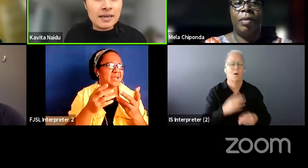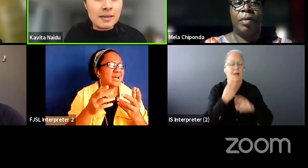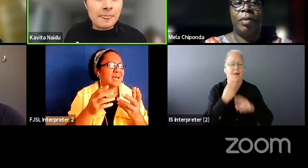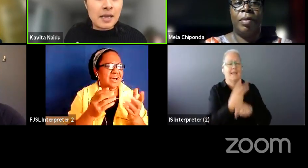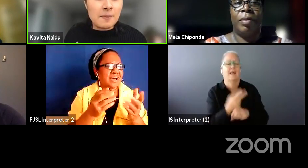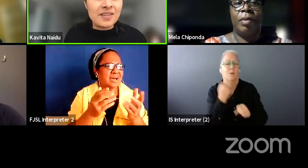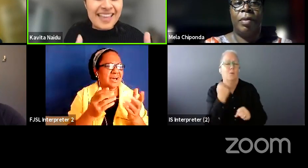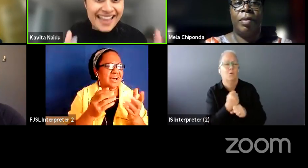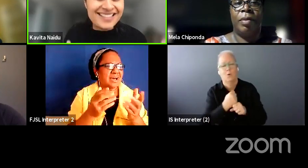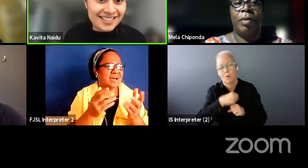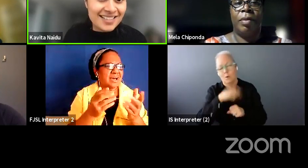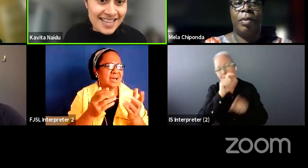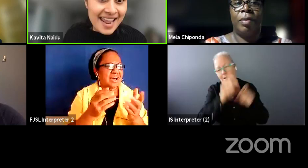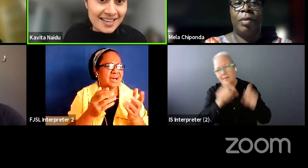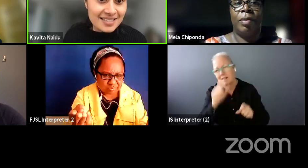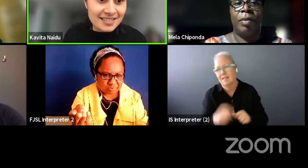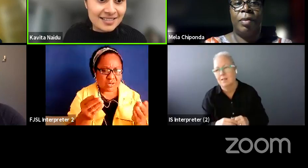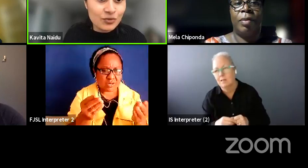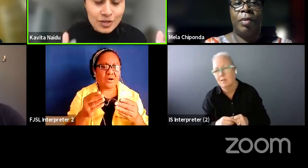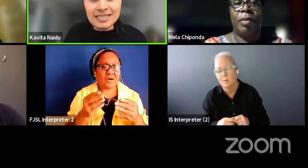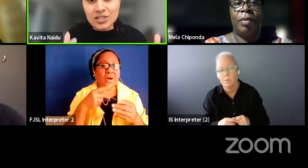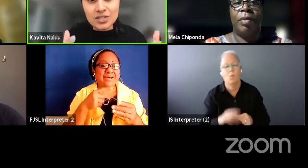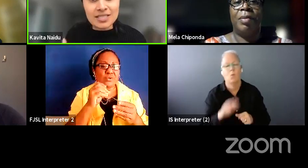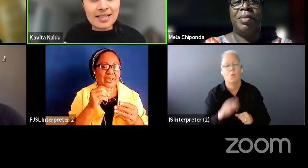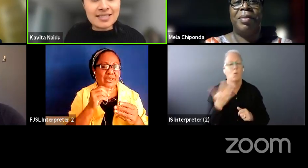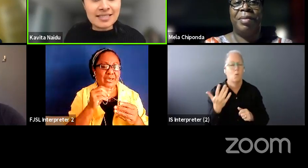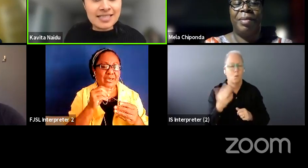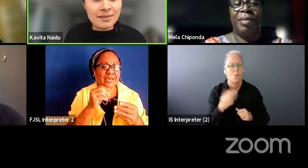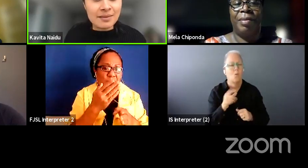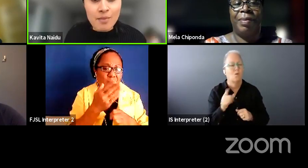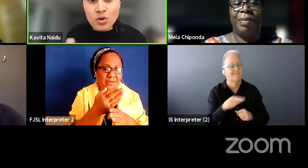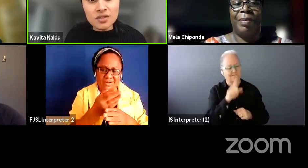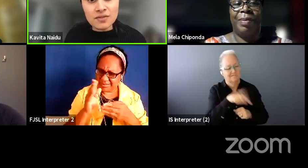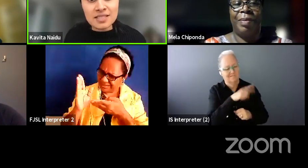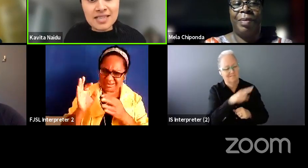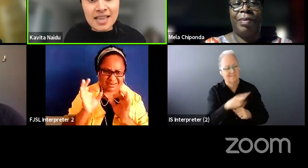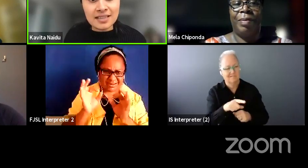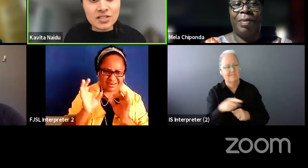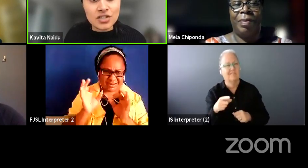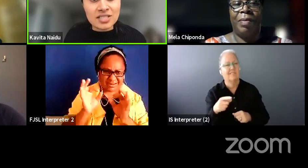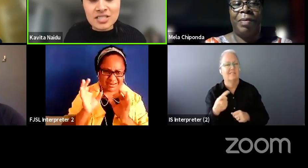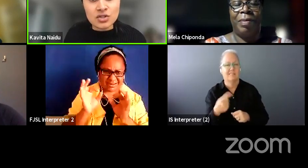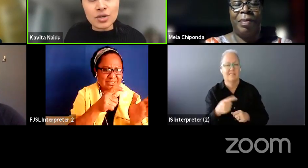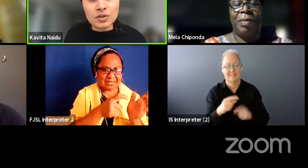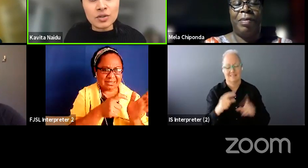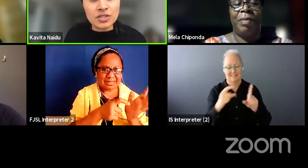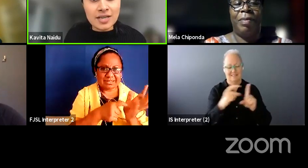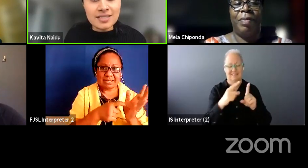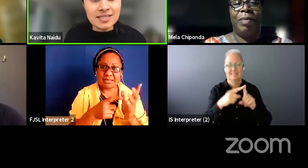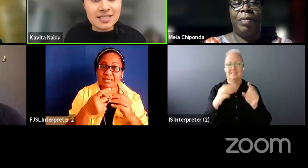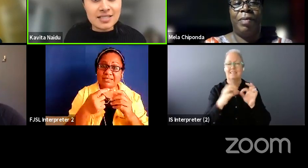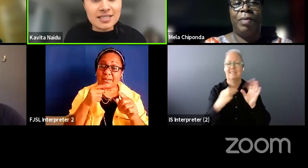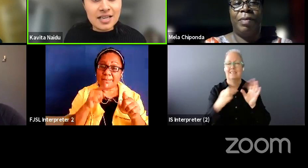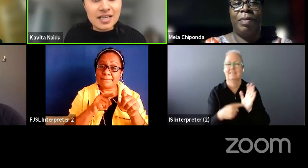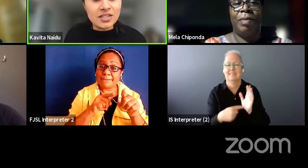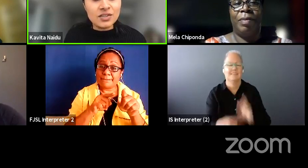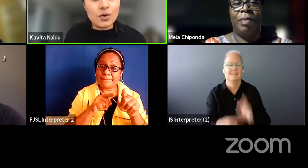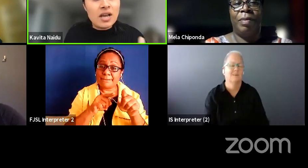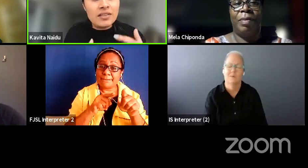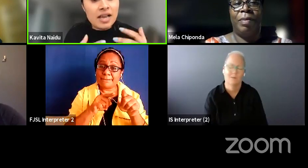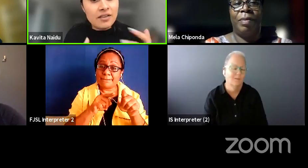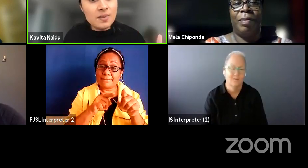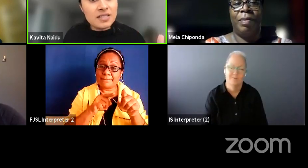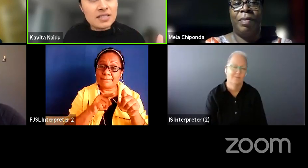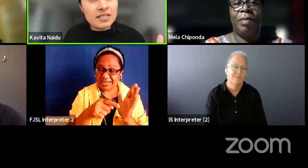about canceling debt, really just canceling debt. Most of this debt is just historical injustices. You